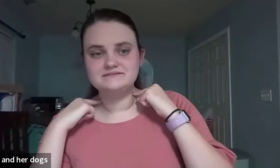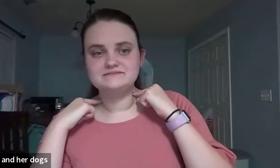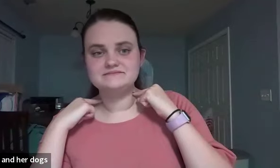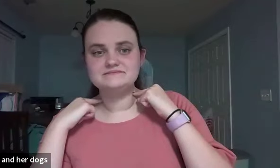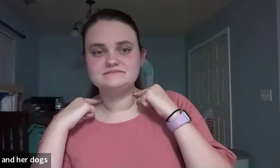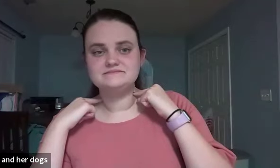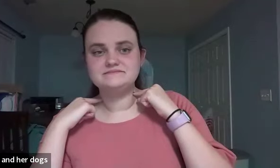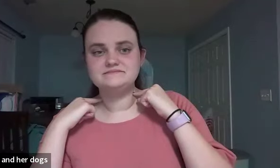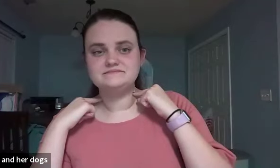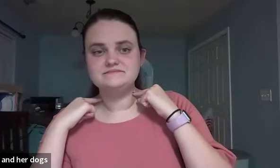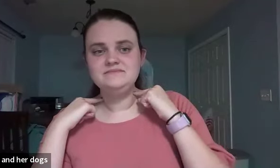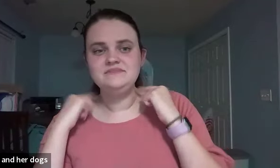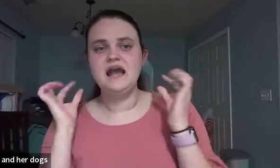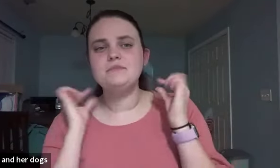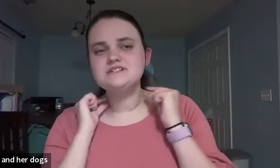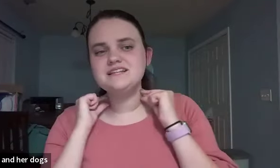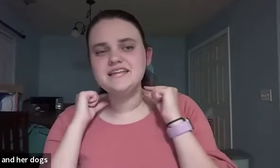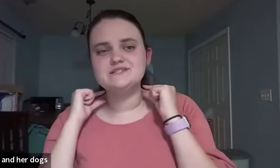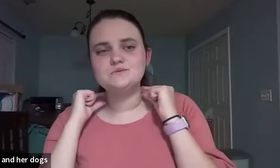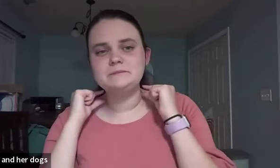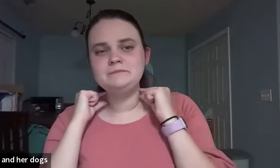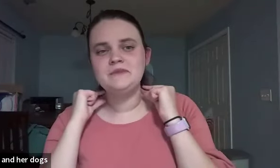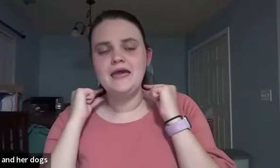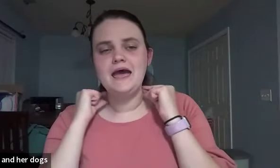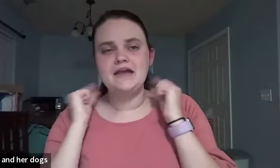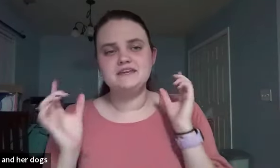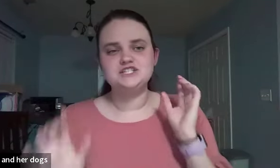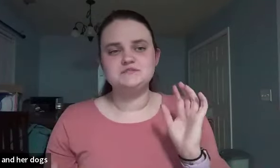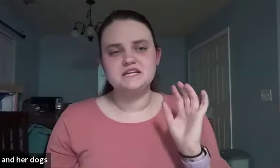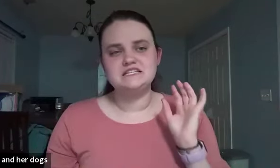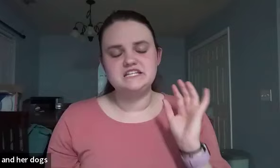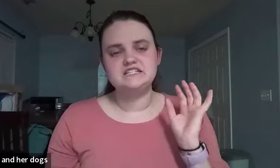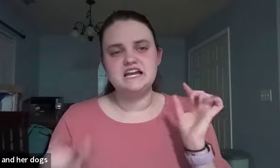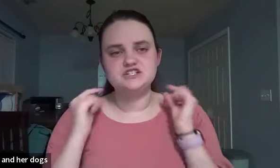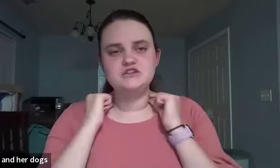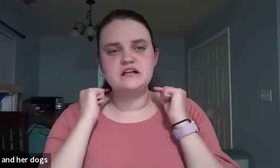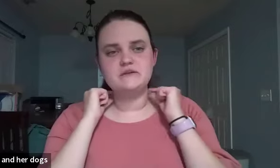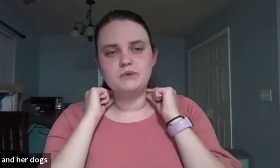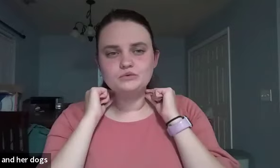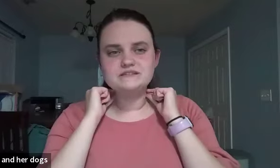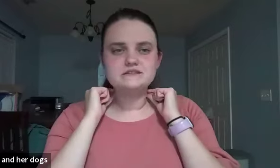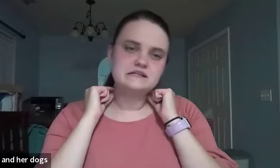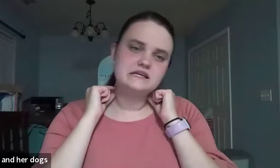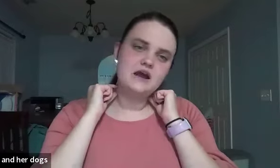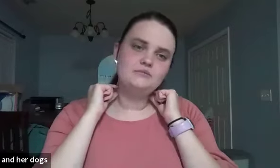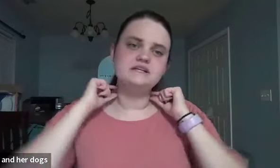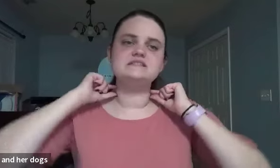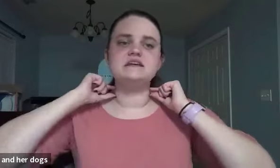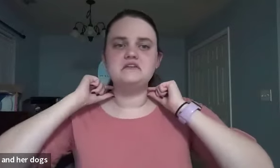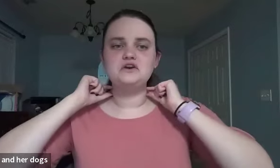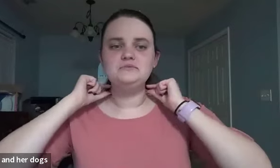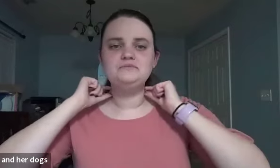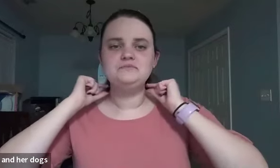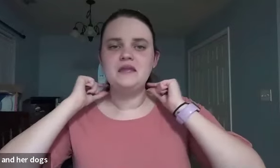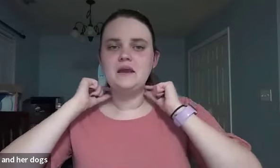Frankenstein. I personally like this one. I think it's just because it does actually look like the bolts sticking out because it's like thicker,